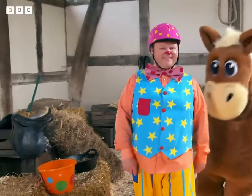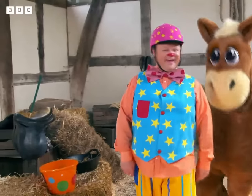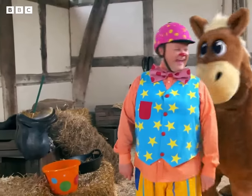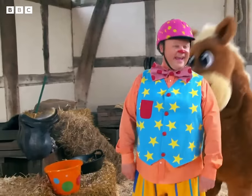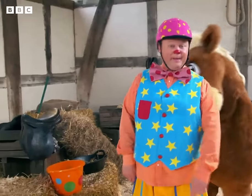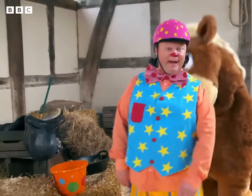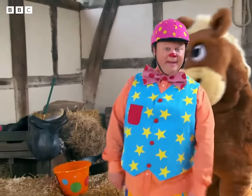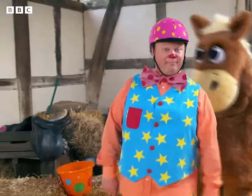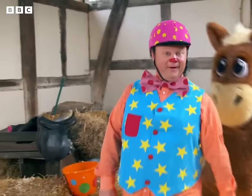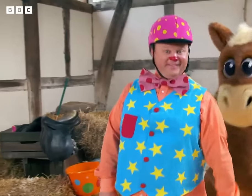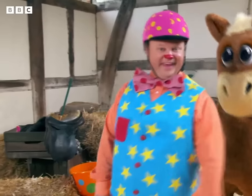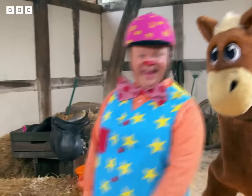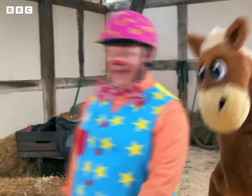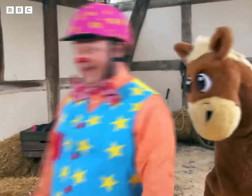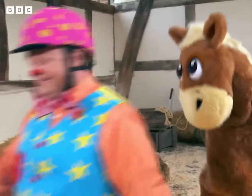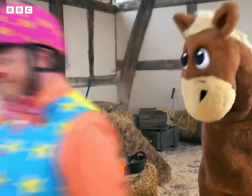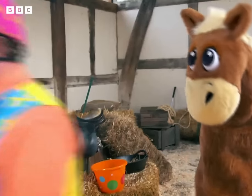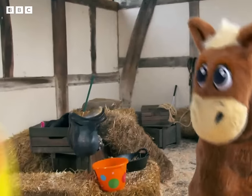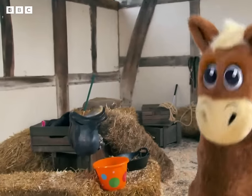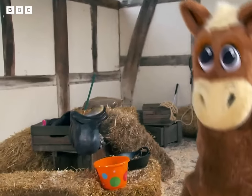Spotty, my body.